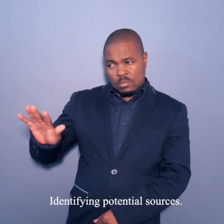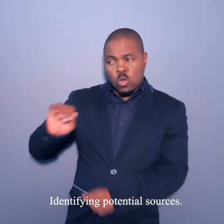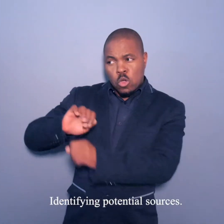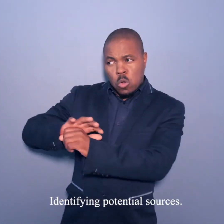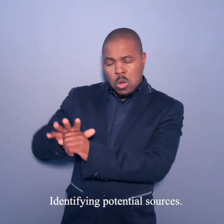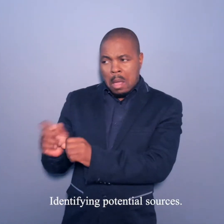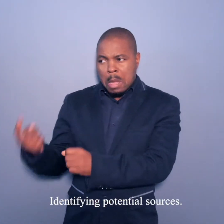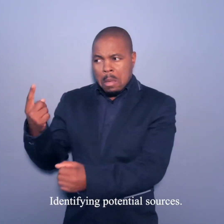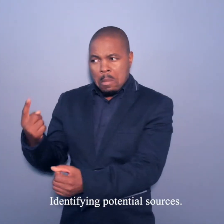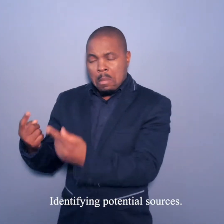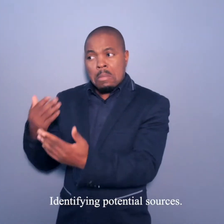Identifying potential sources.